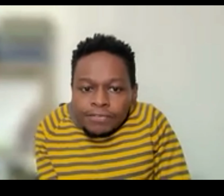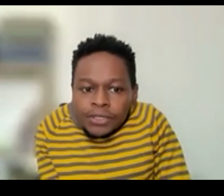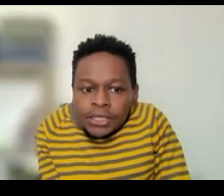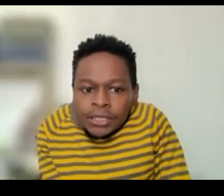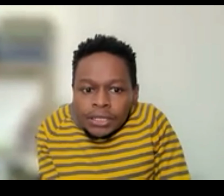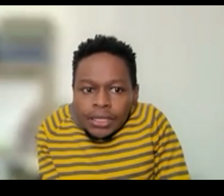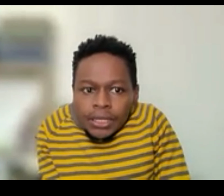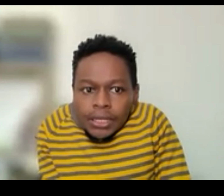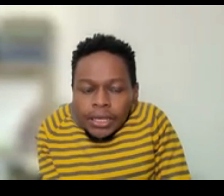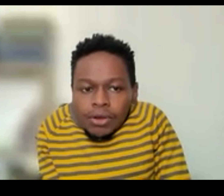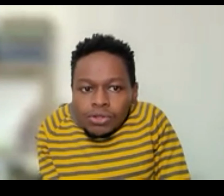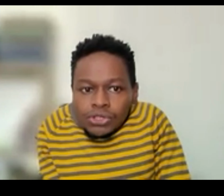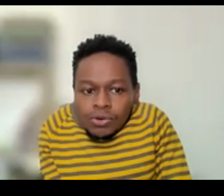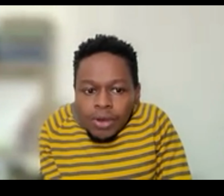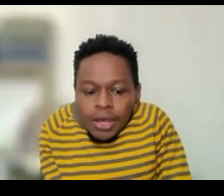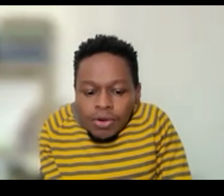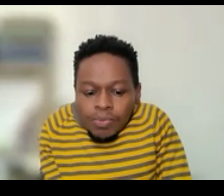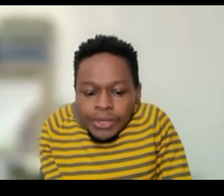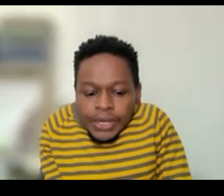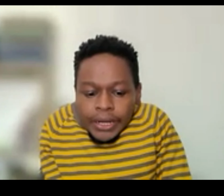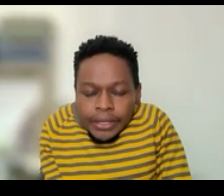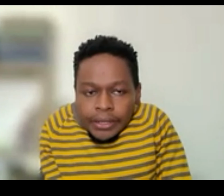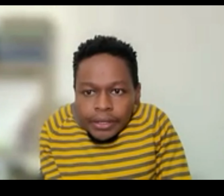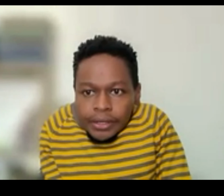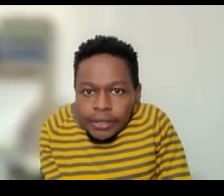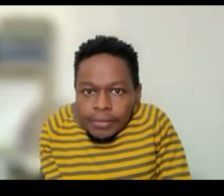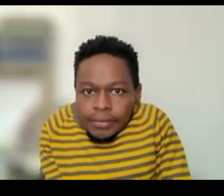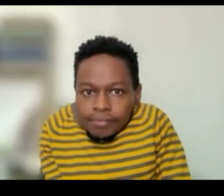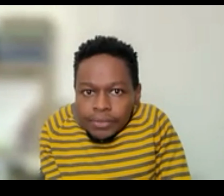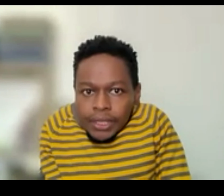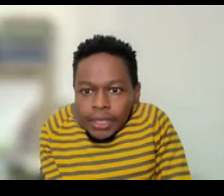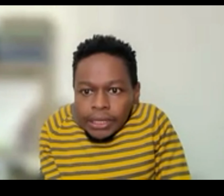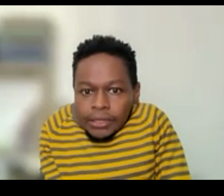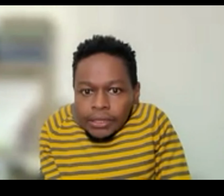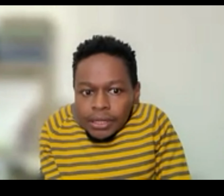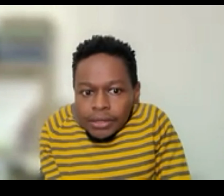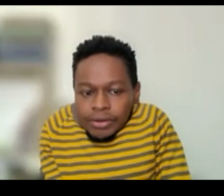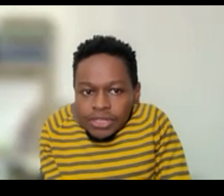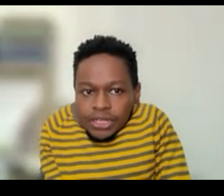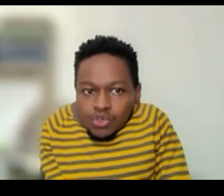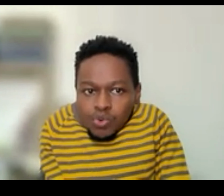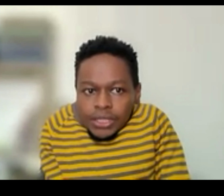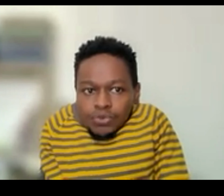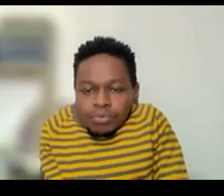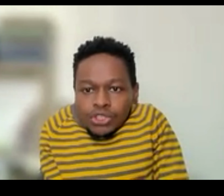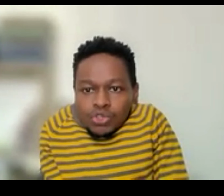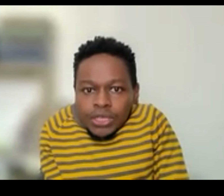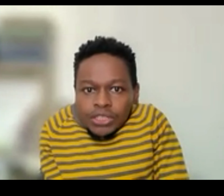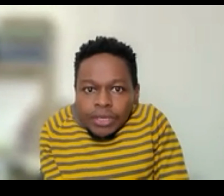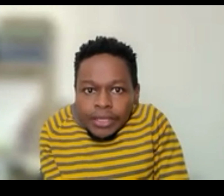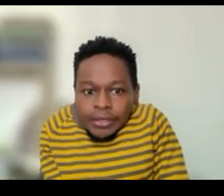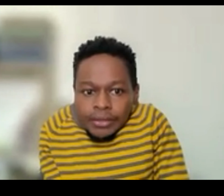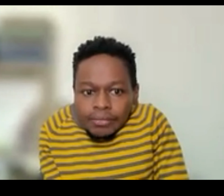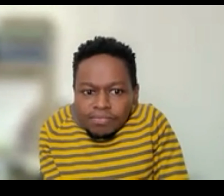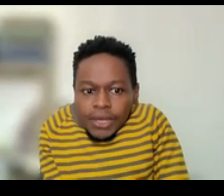AT4D, also a co-PI in the research work that we've been doing together. A couple